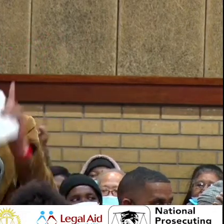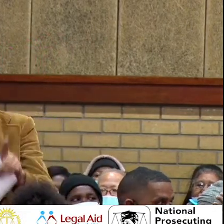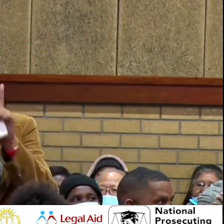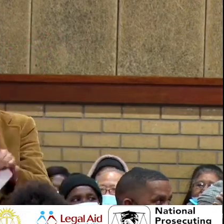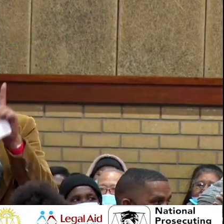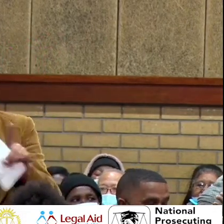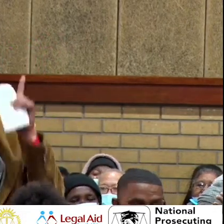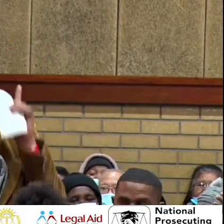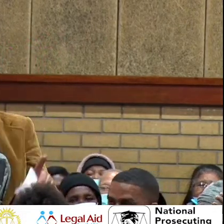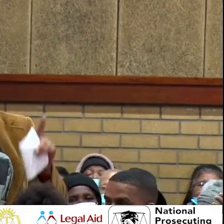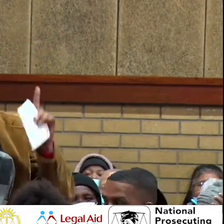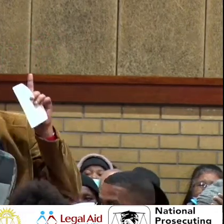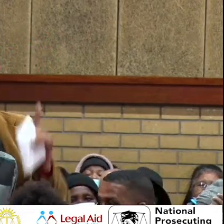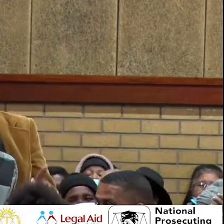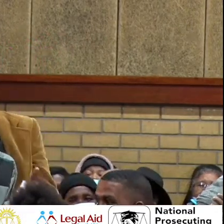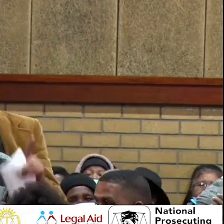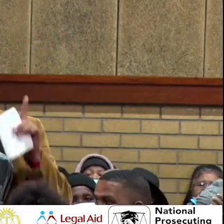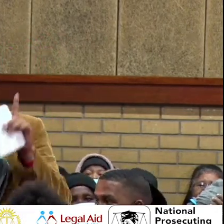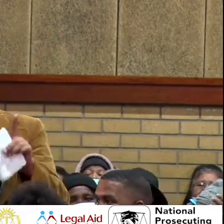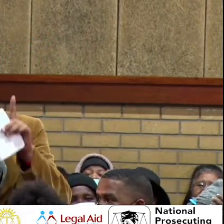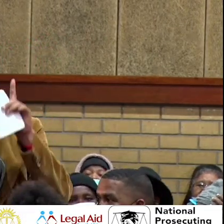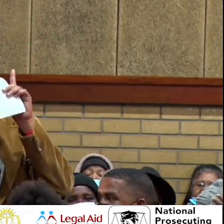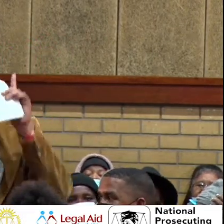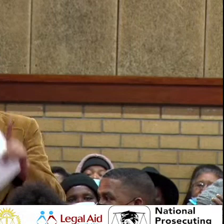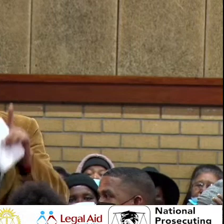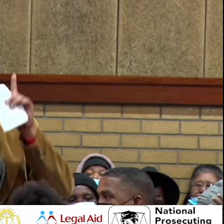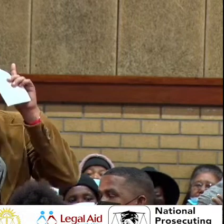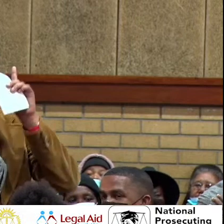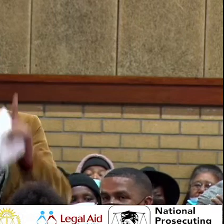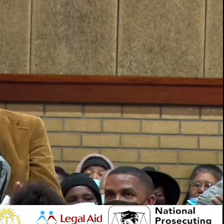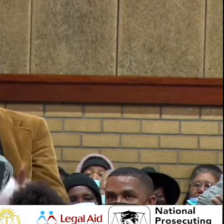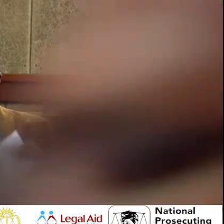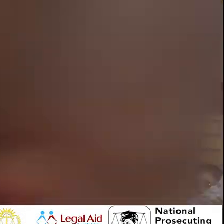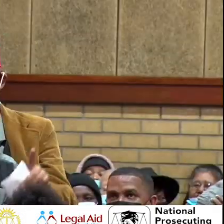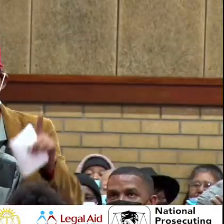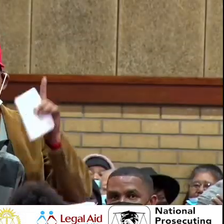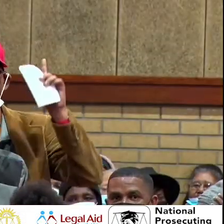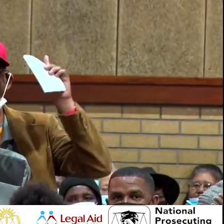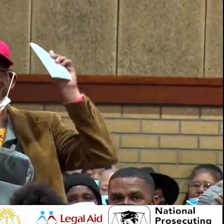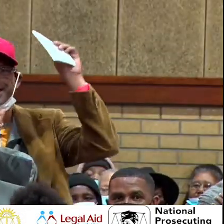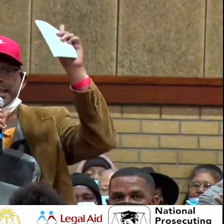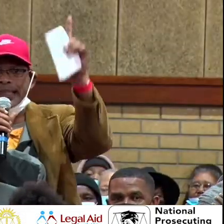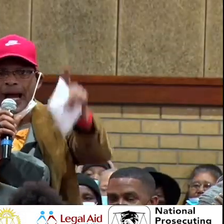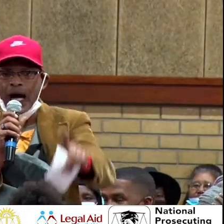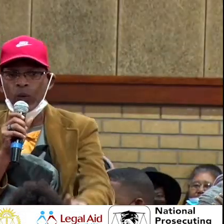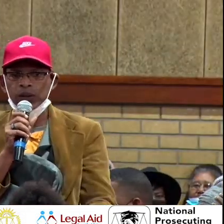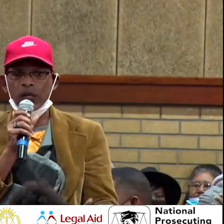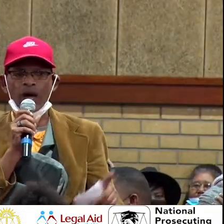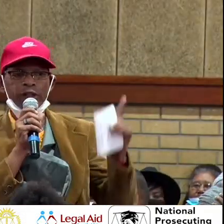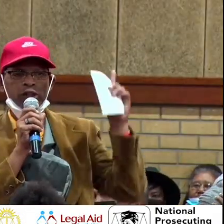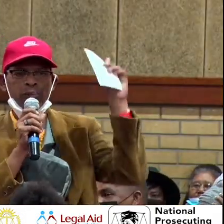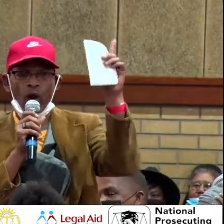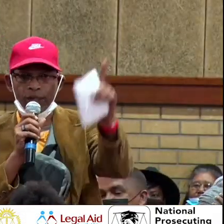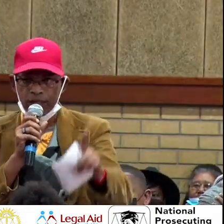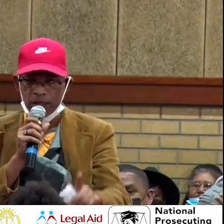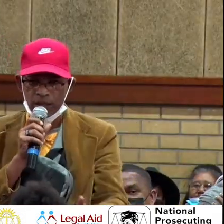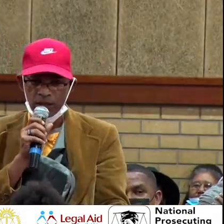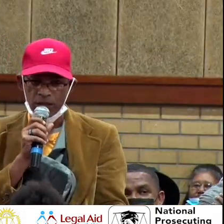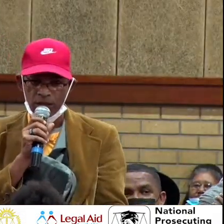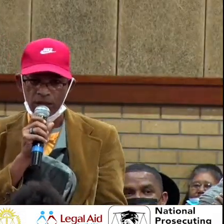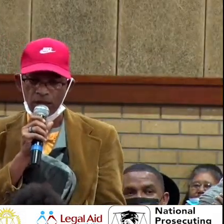You still have that same thing, whereas you still take your time to come within 6 hours of